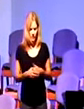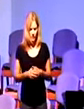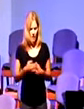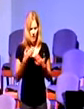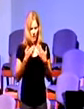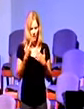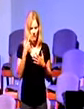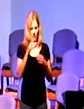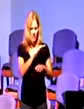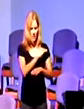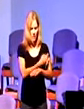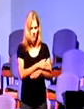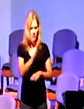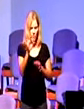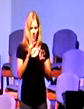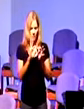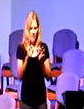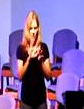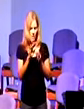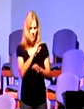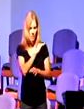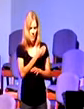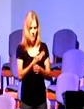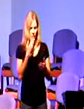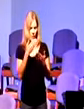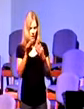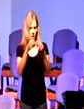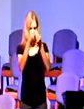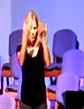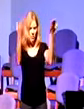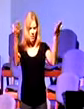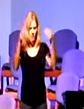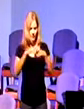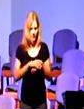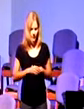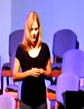Thank you for the power of your message and the power of your gospel.